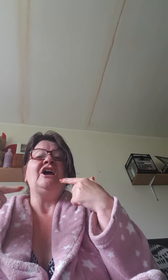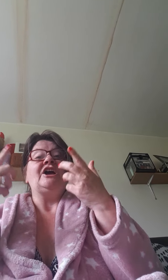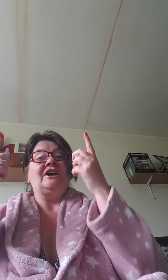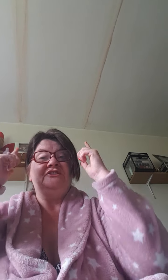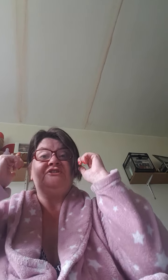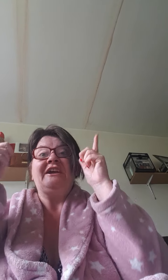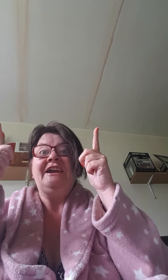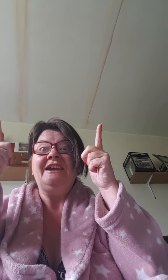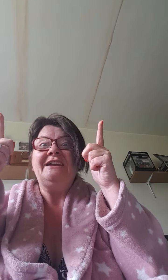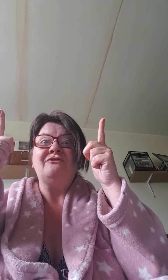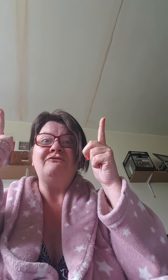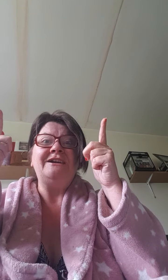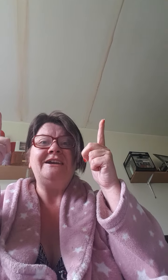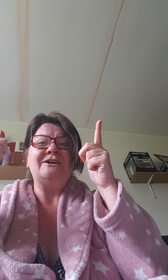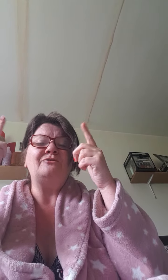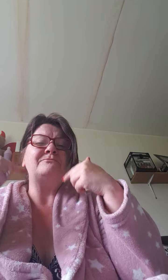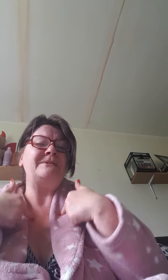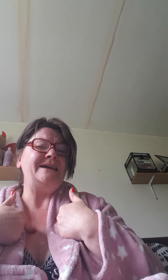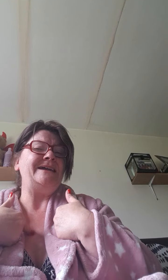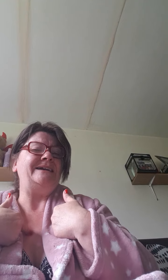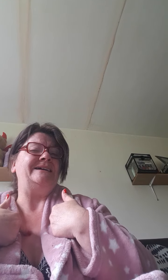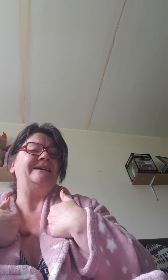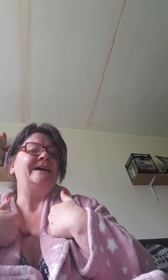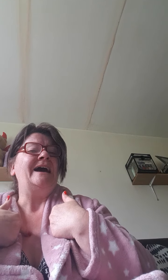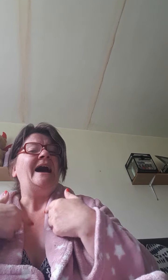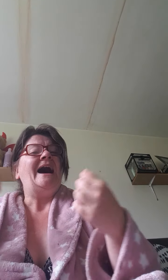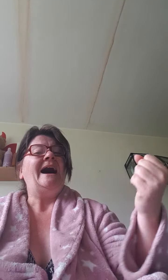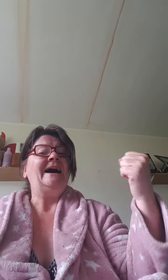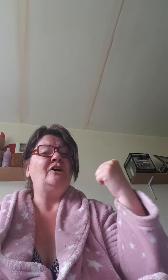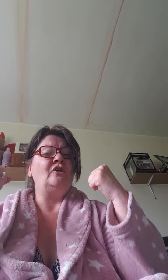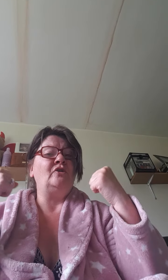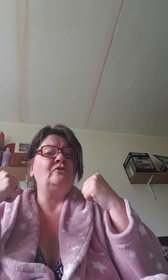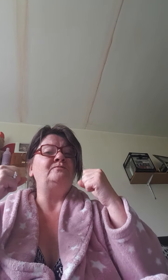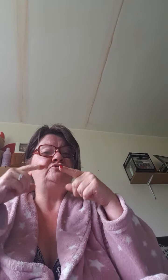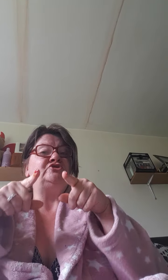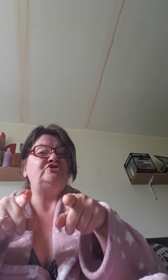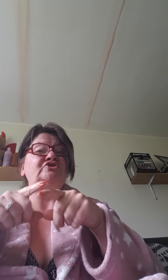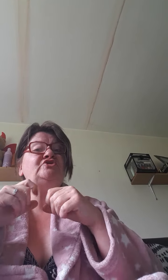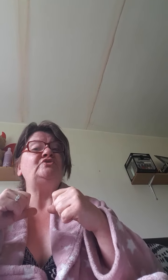mine. See a real me. I hope that you were